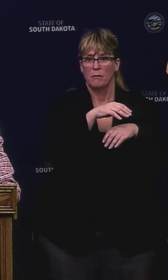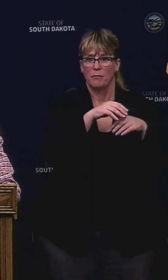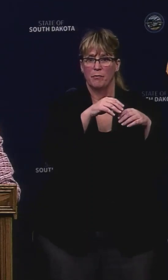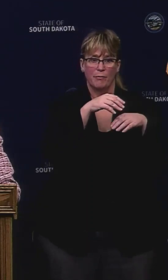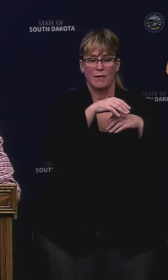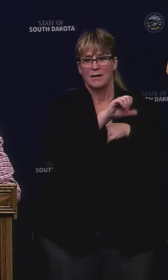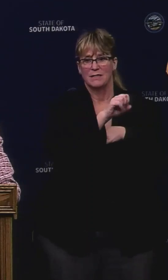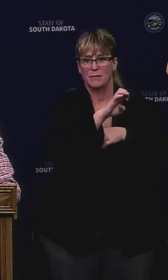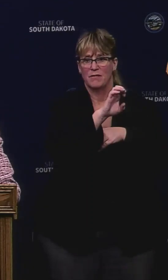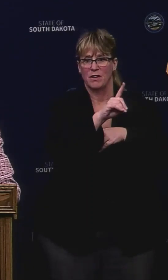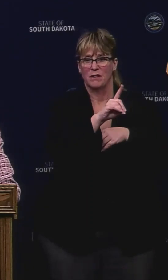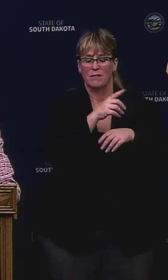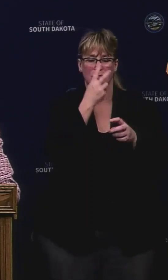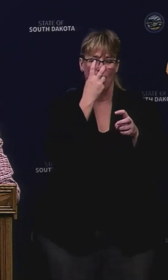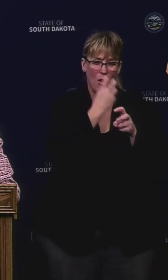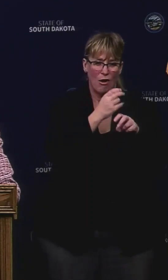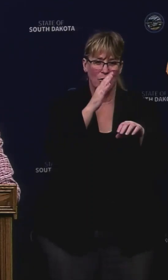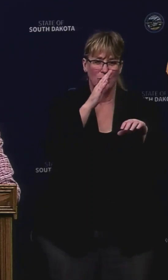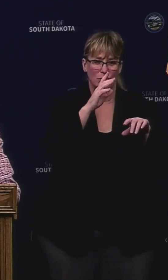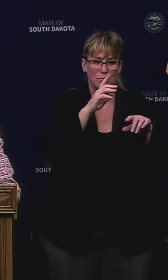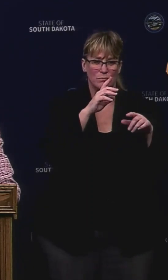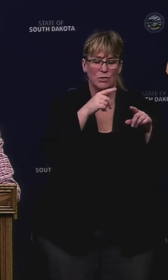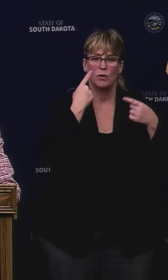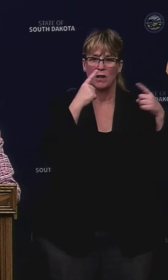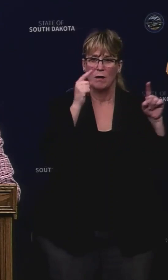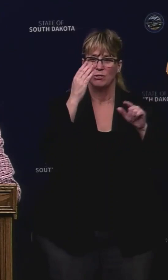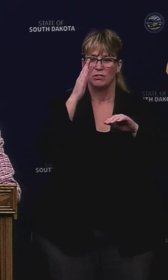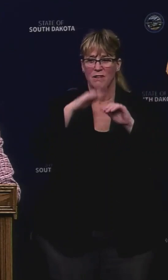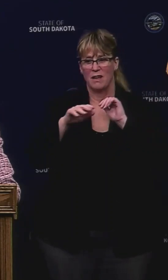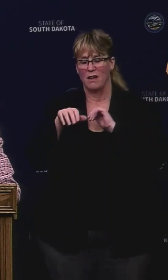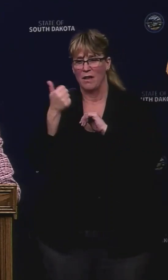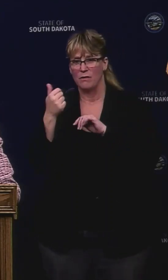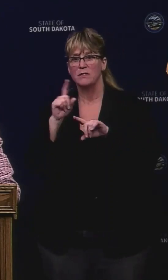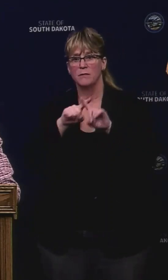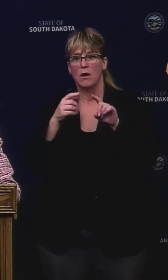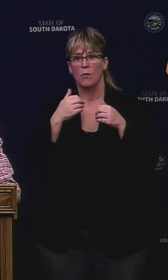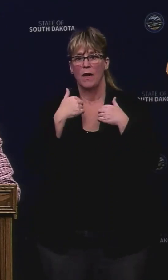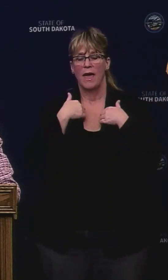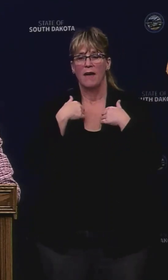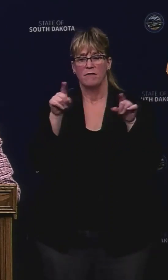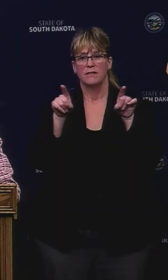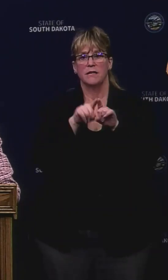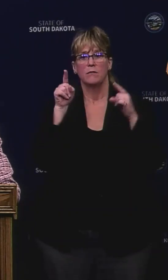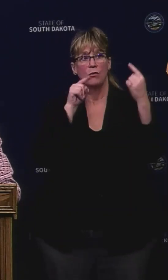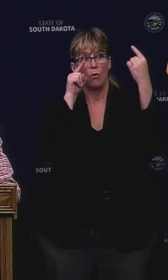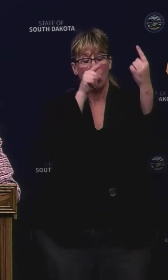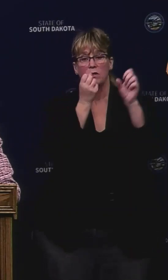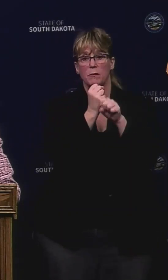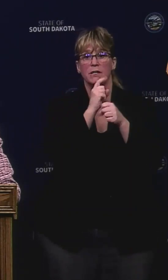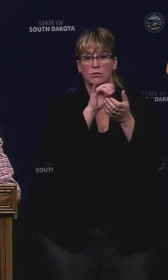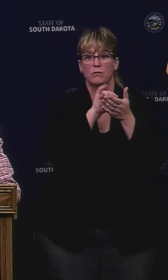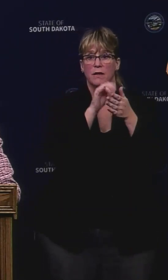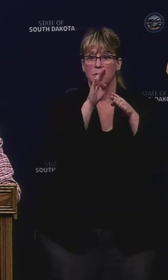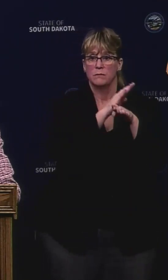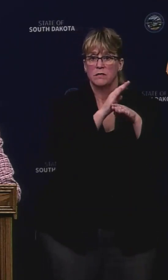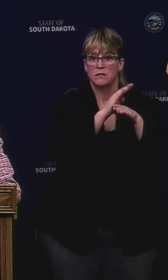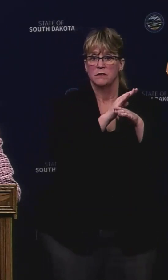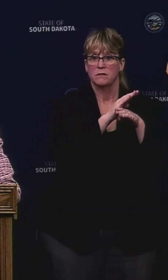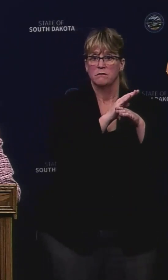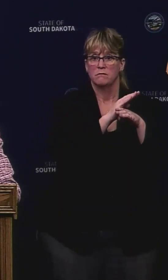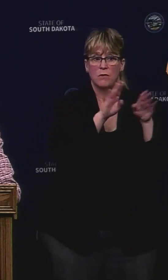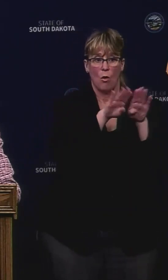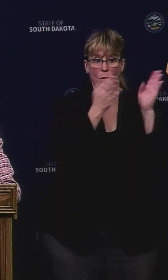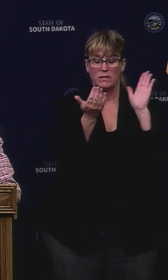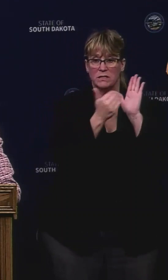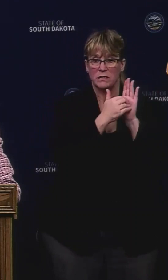harder to accomplish than others. But I think we definitely have a shared goal of making sure that the plant reopens and is safe